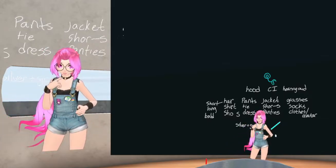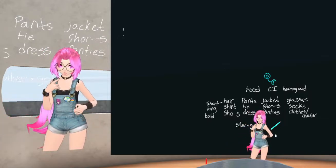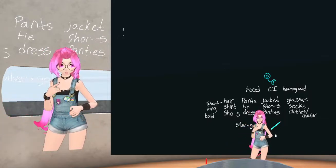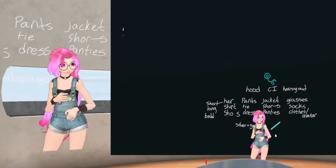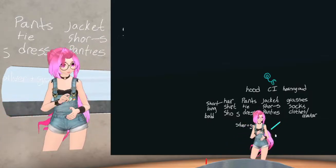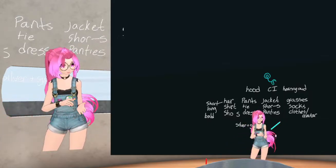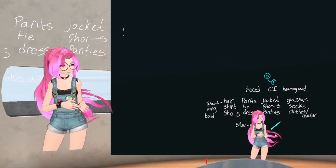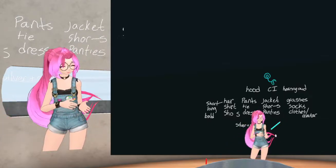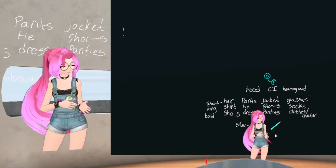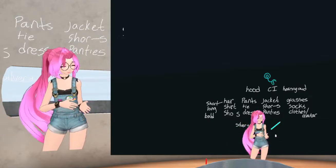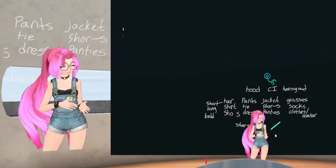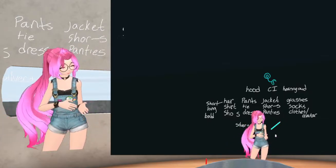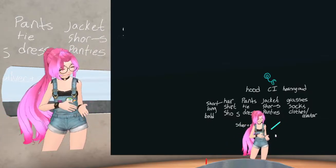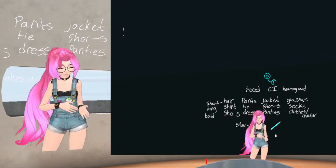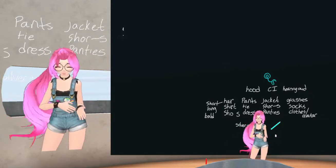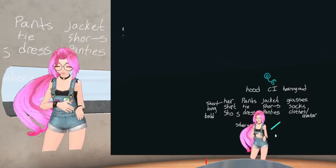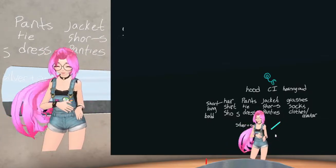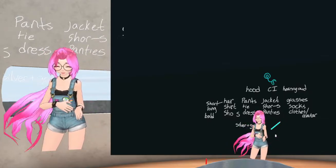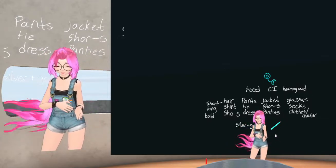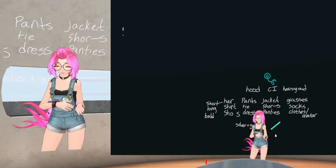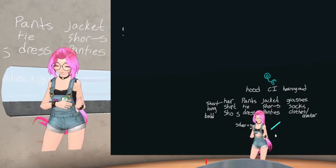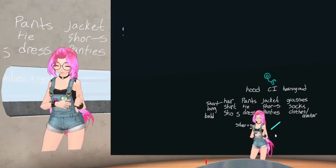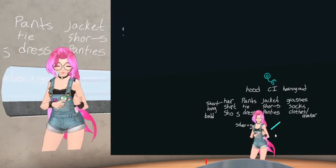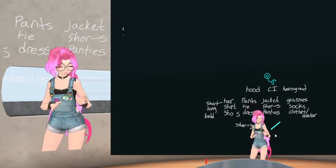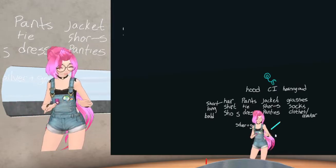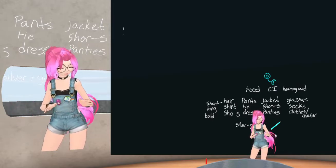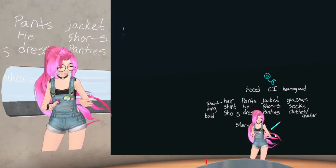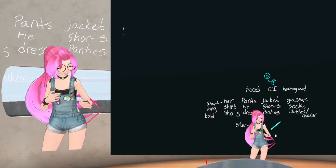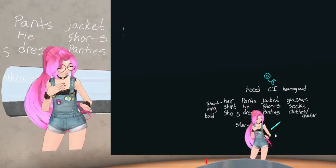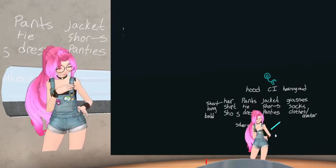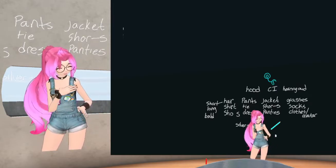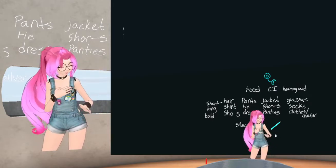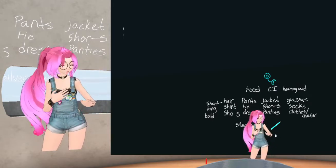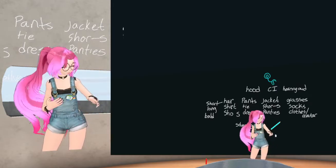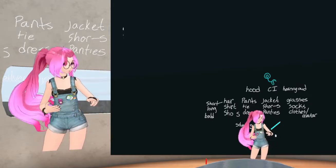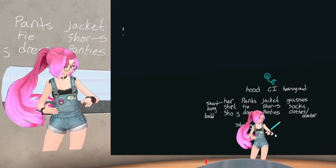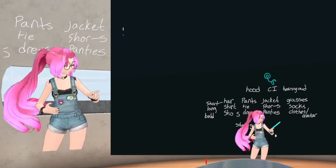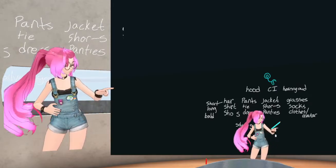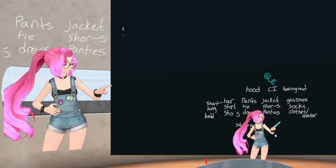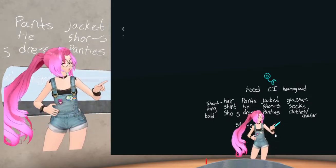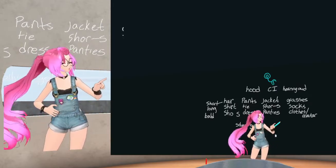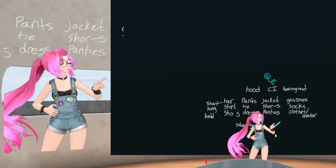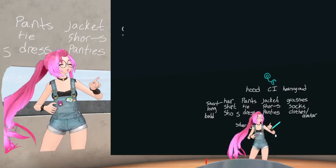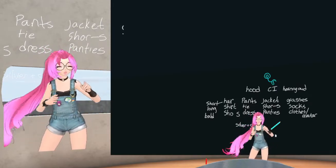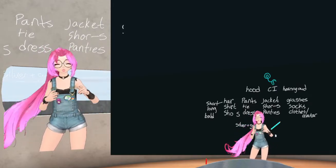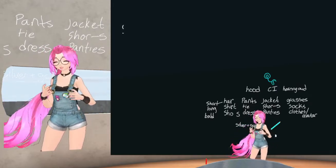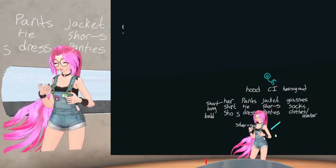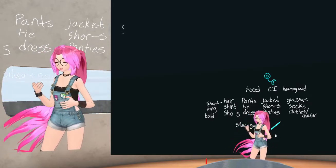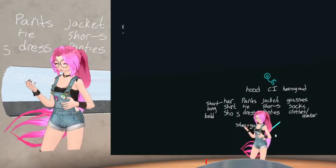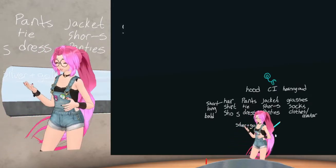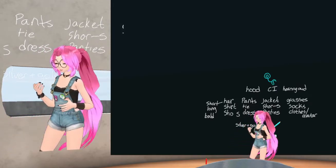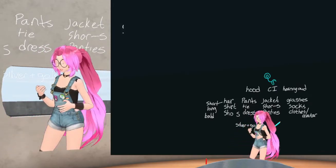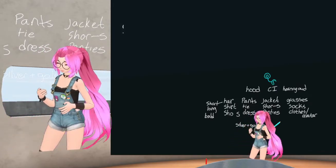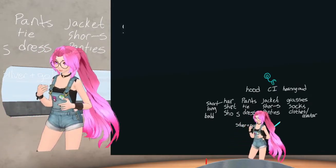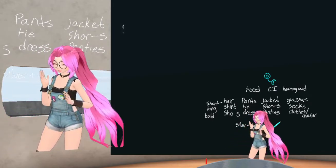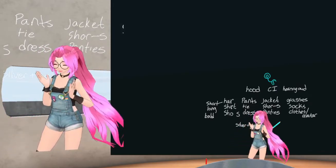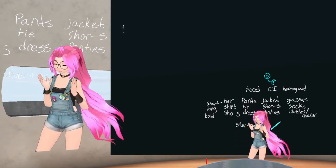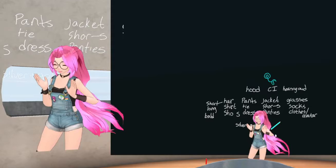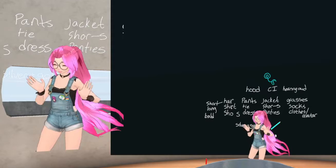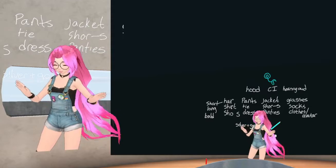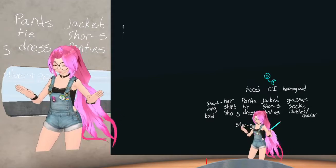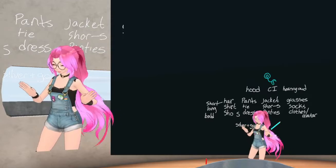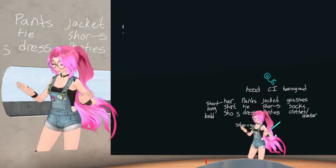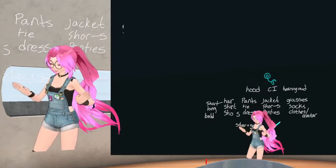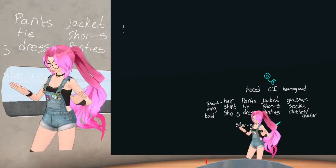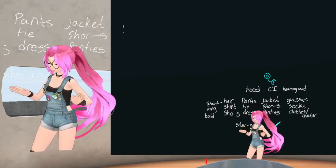from a dentist? Really? What? Okay. Are you guys lying? Okay, wait. 1, 2, 3. Oh, okay. Okay, good. Don't be